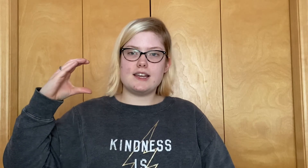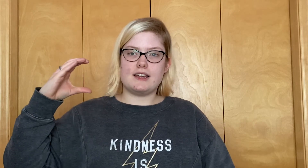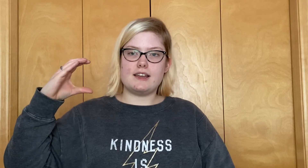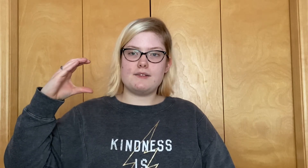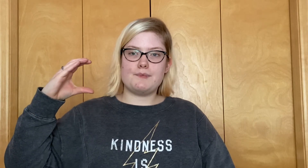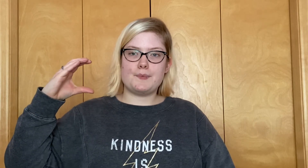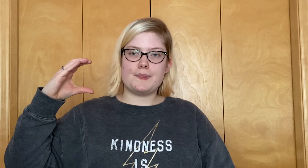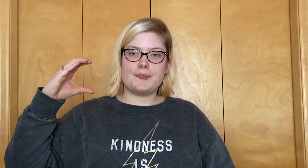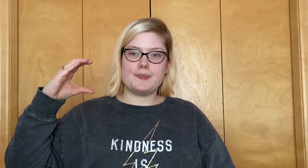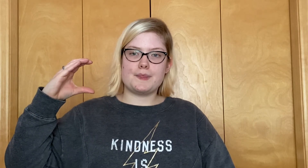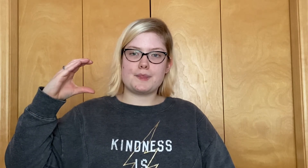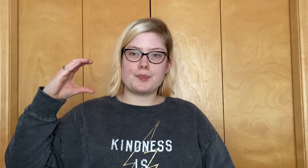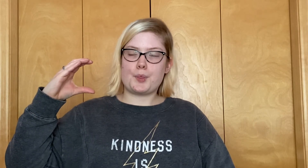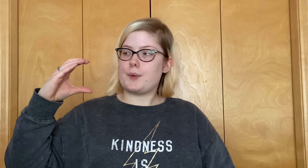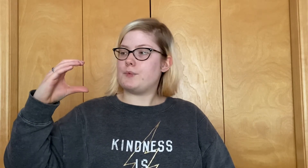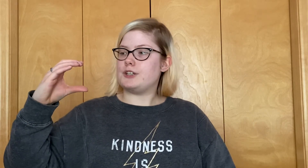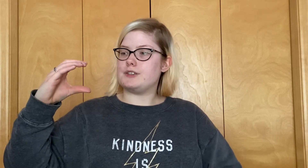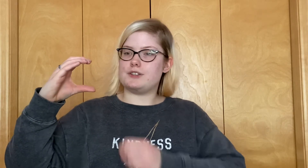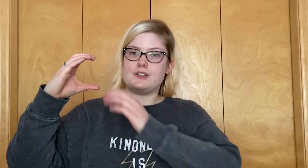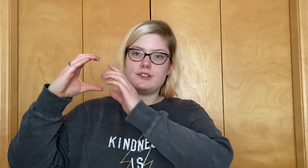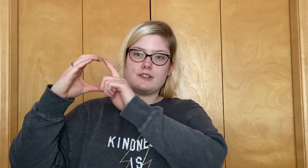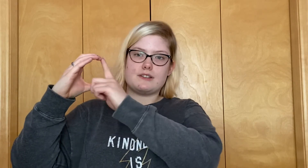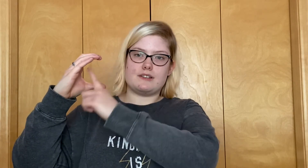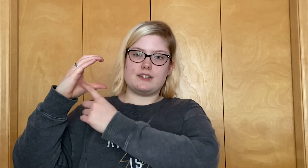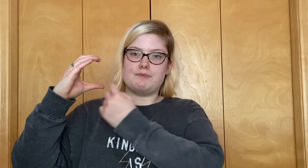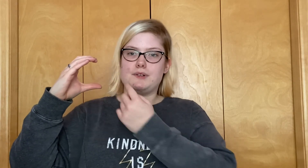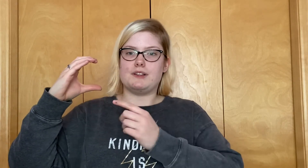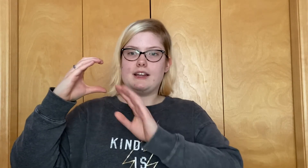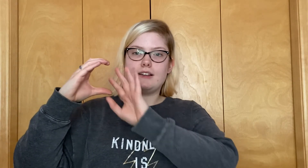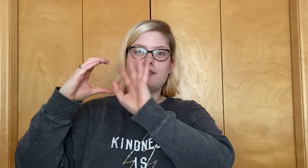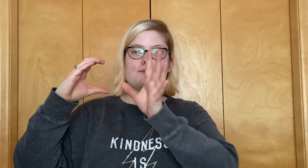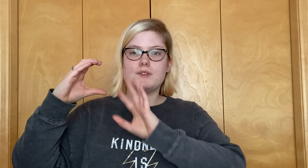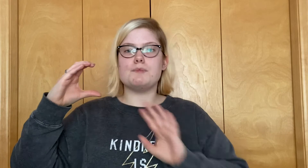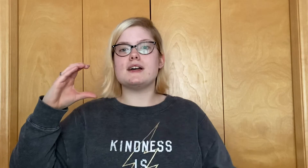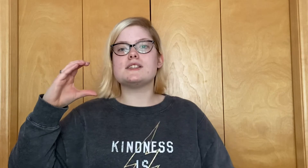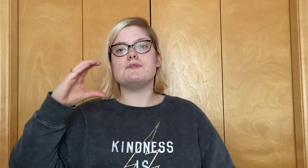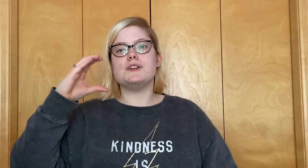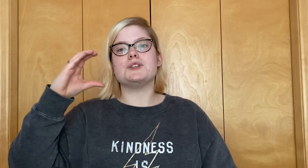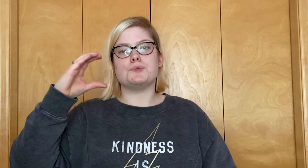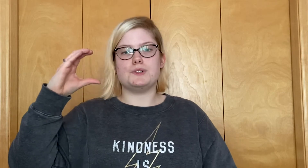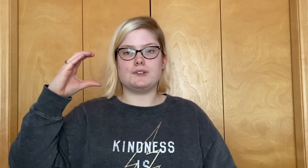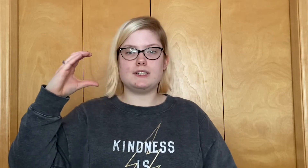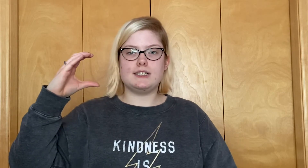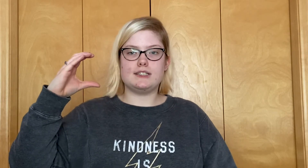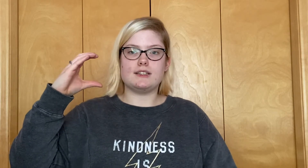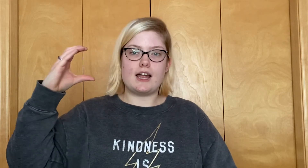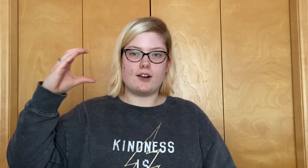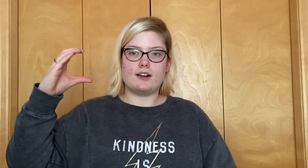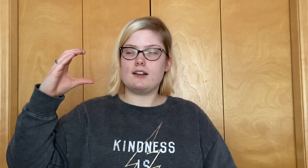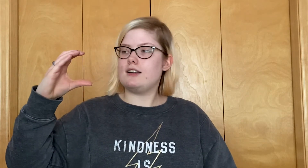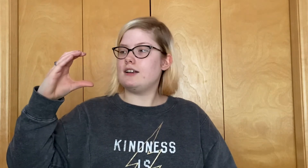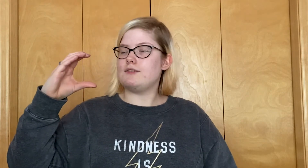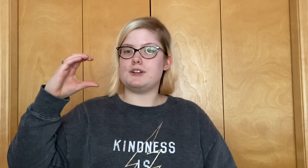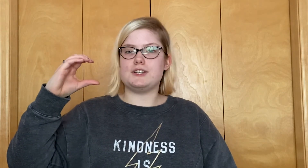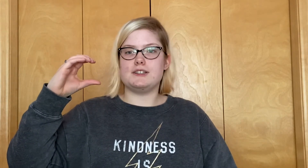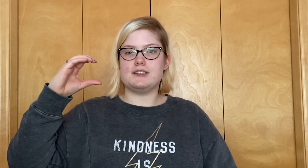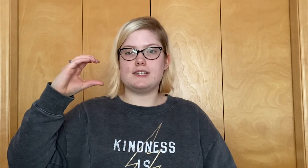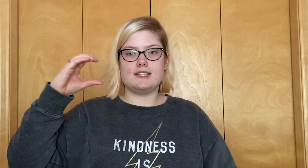C, which is just a simple, like, the best visual letter, which is